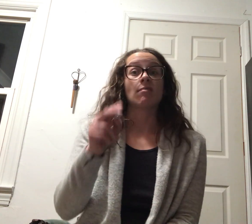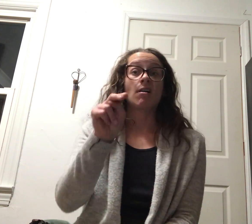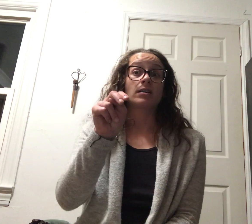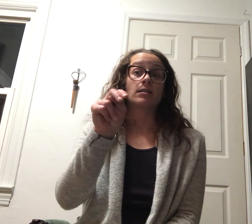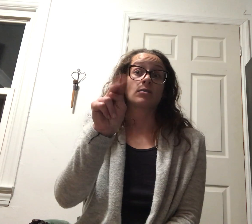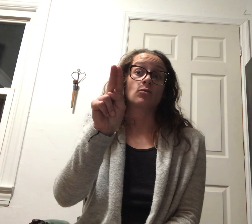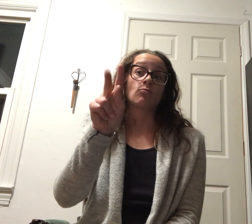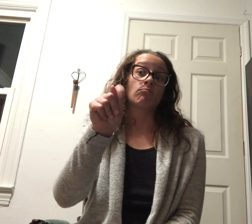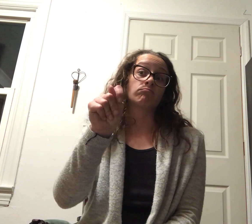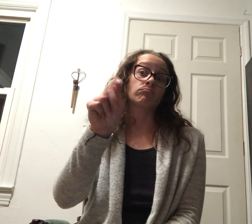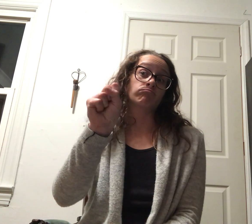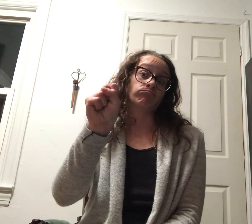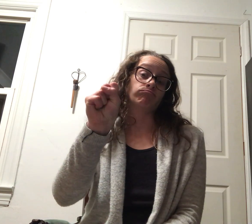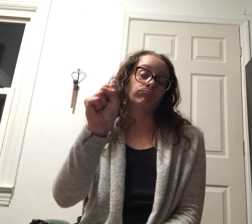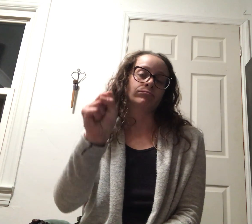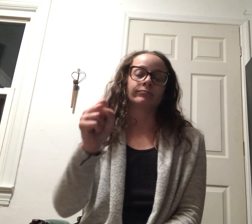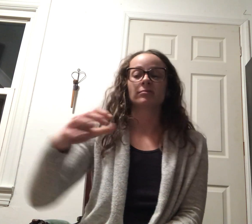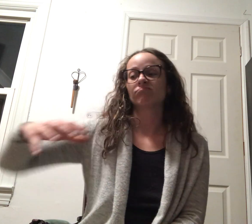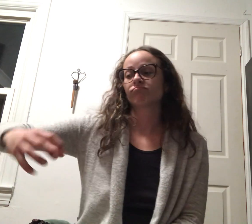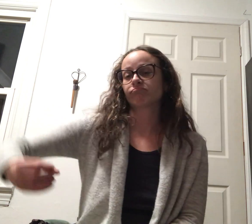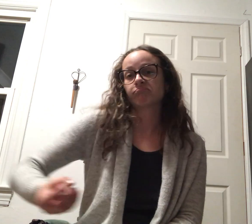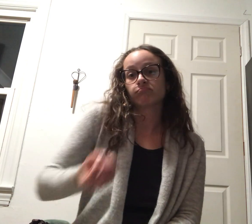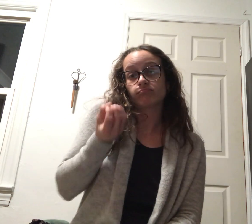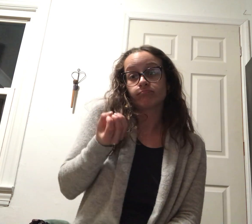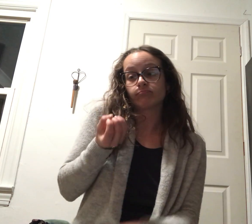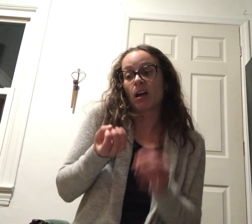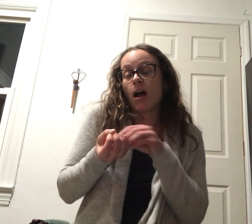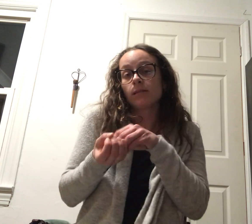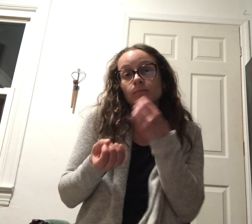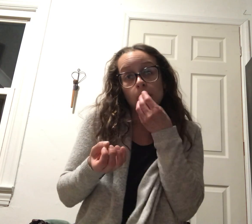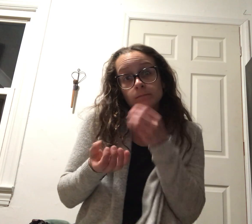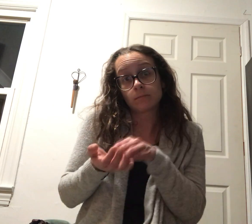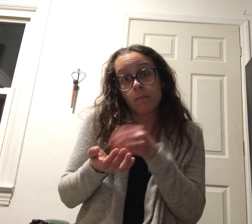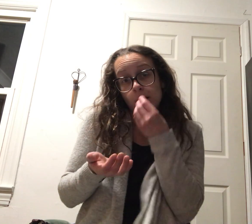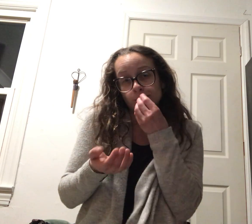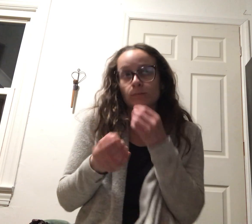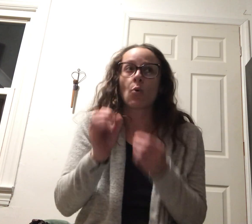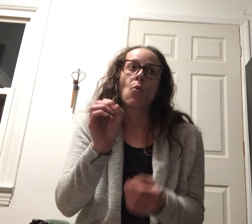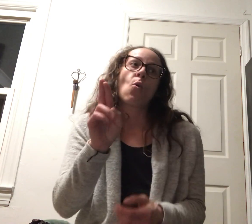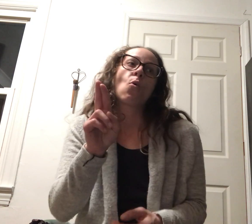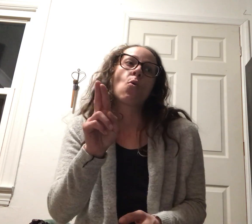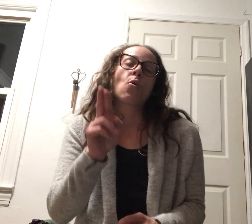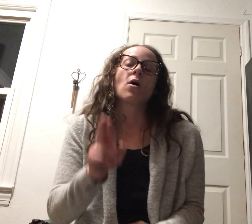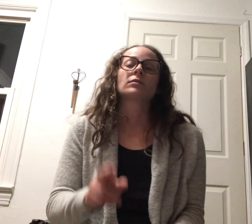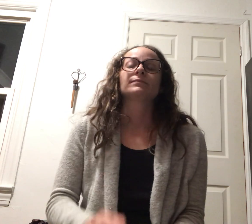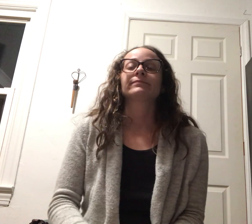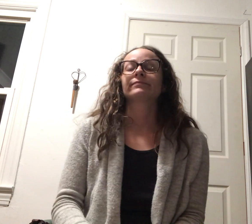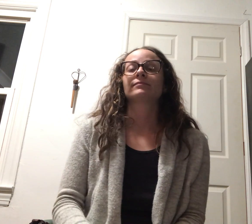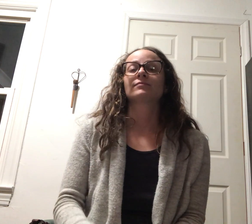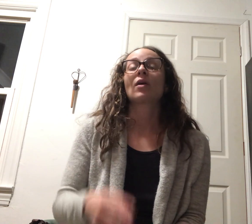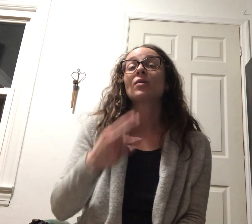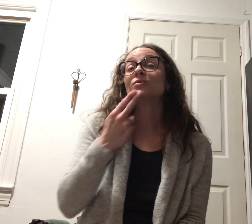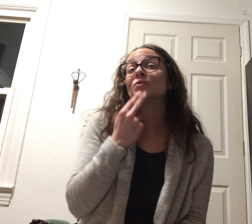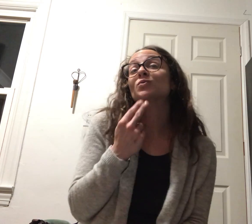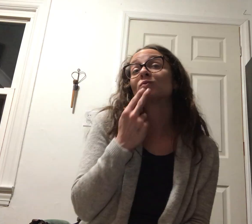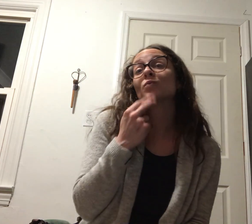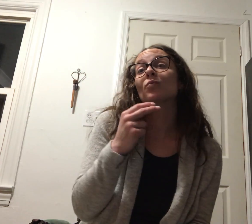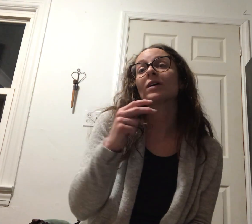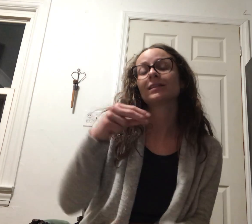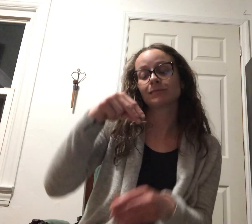and some sweet tea, or Dr. Pepper. I'm a southern boy, so. You have a handful of peanuts and some